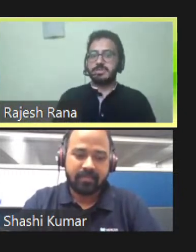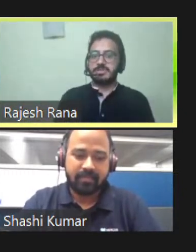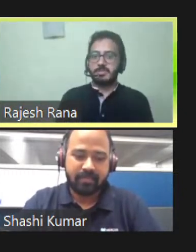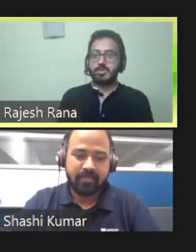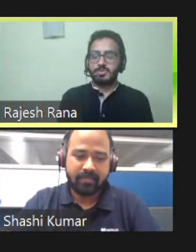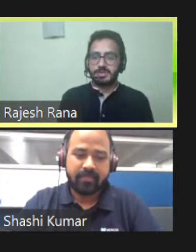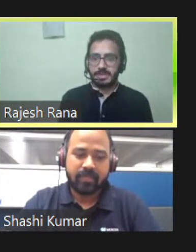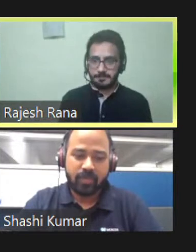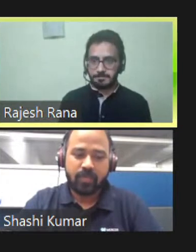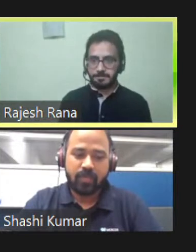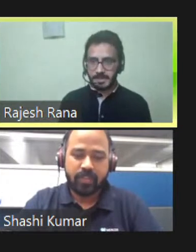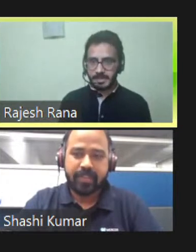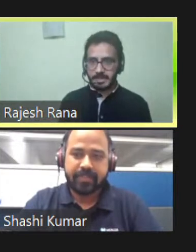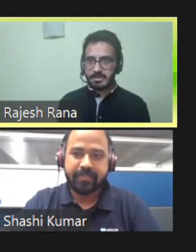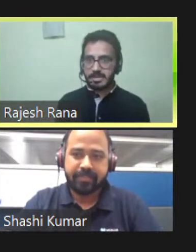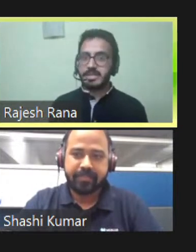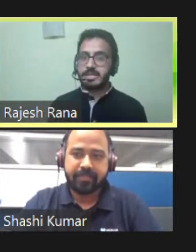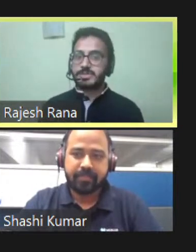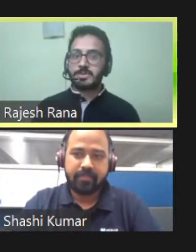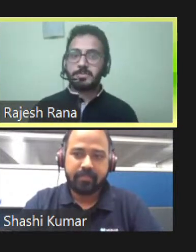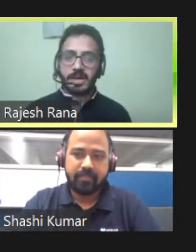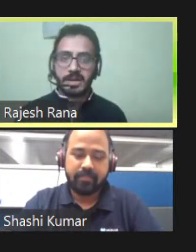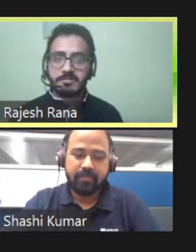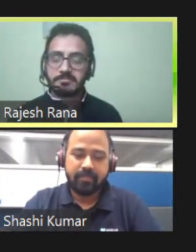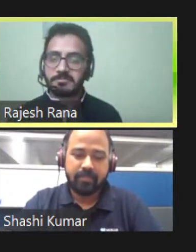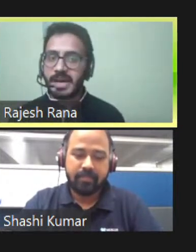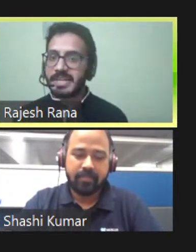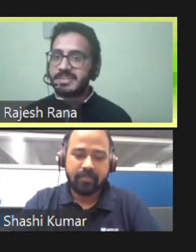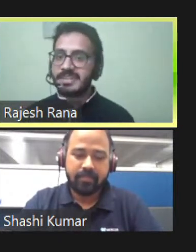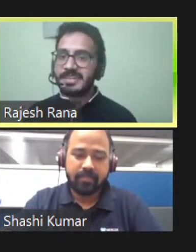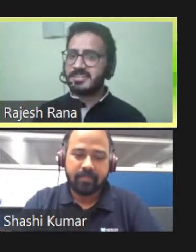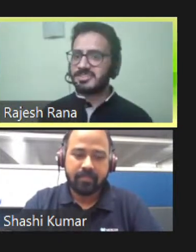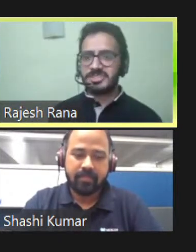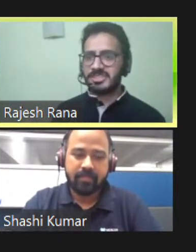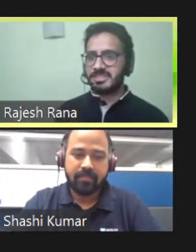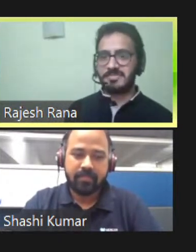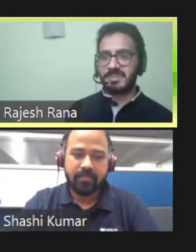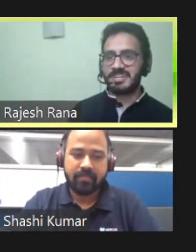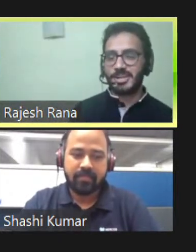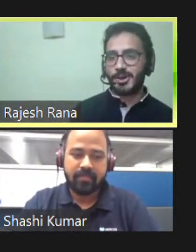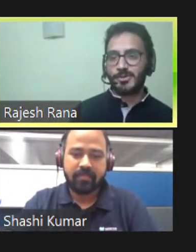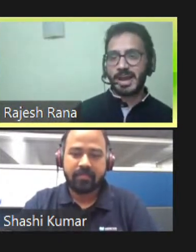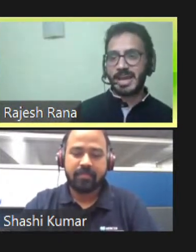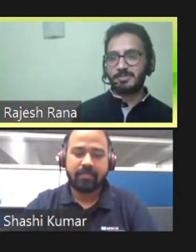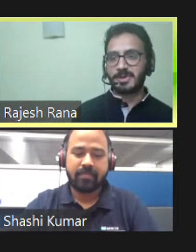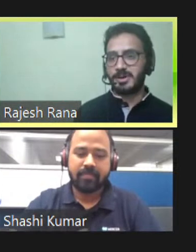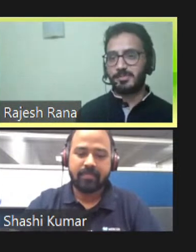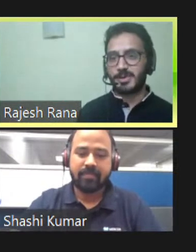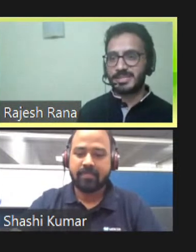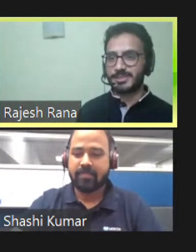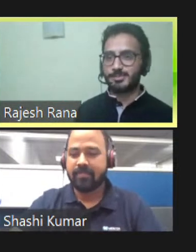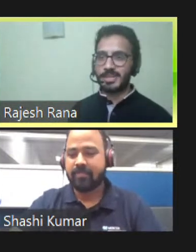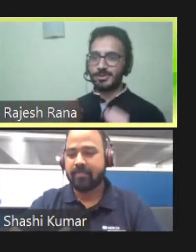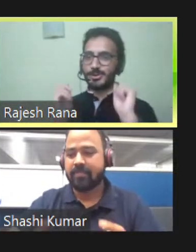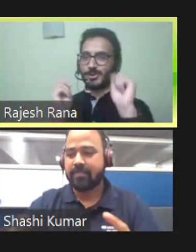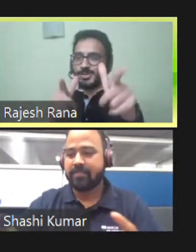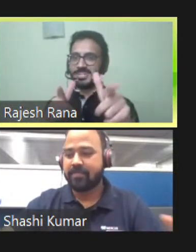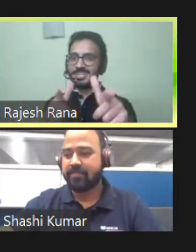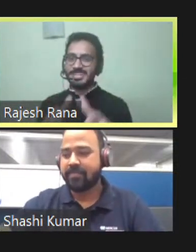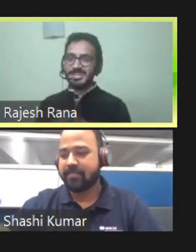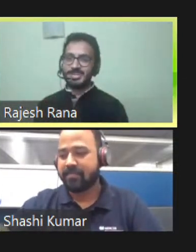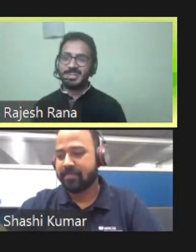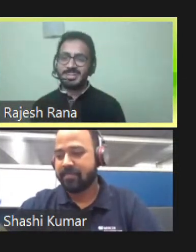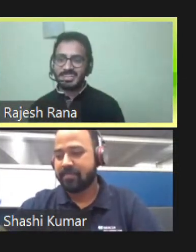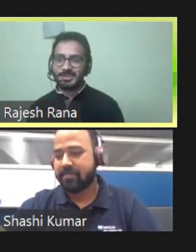particular person is about to say, right? So I think, Shashi, now I'm putting this ball in your